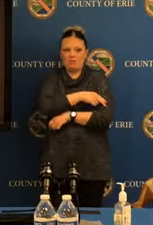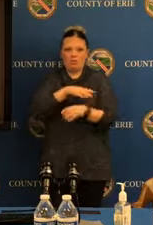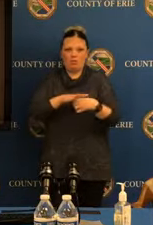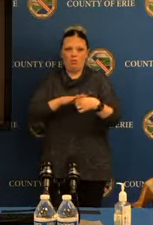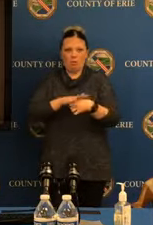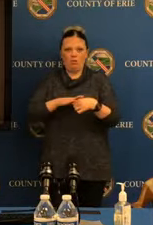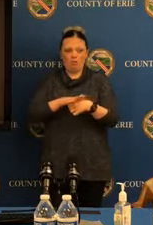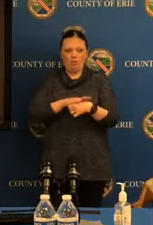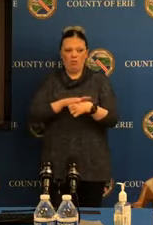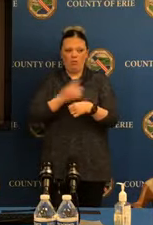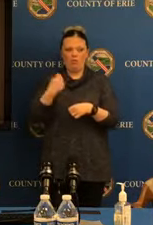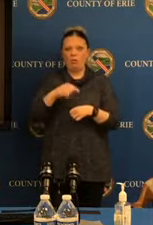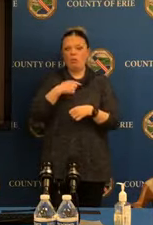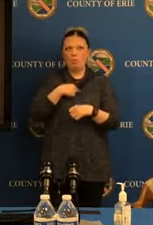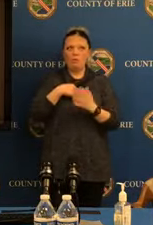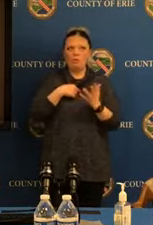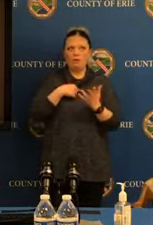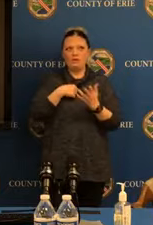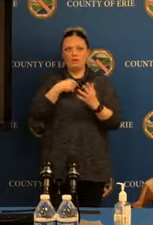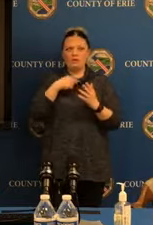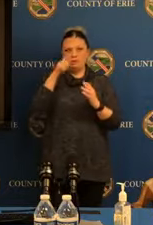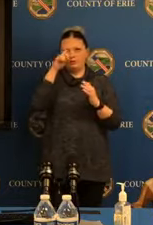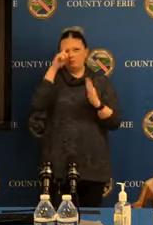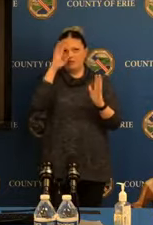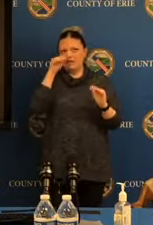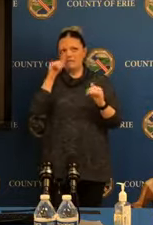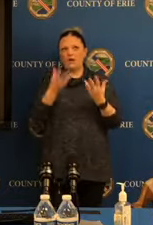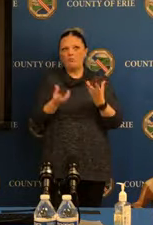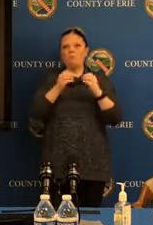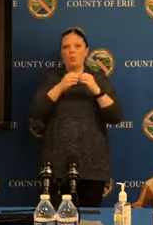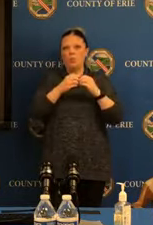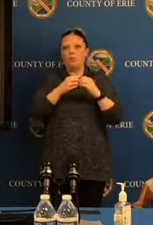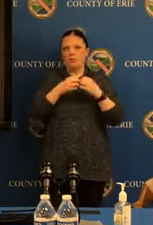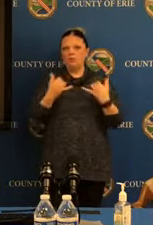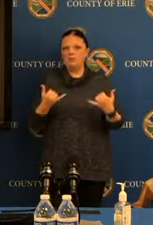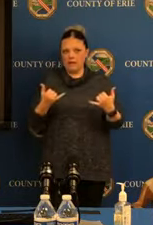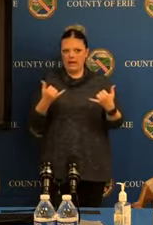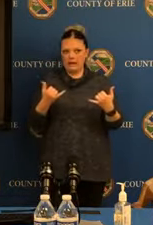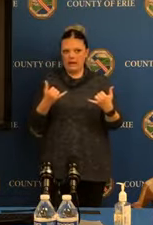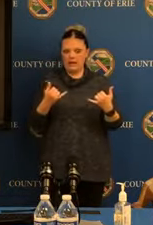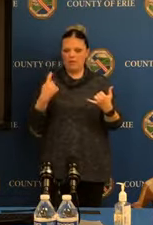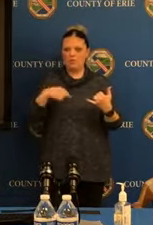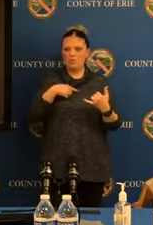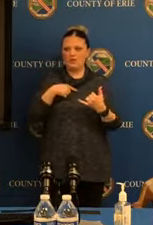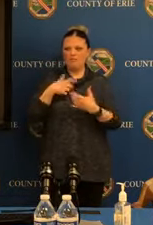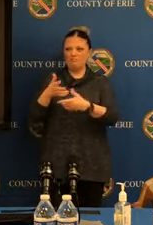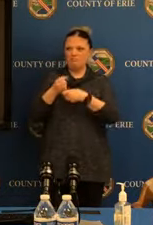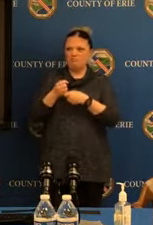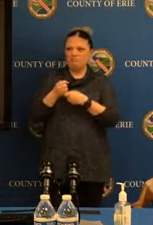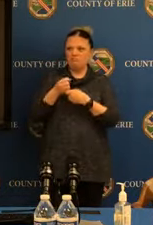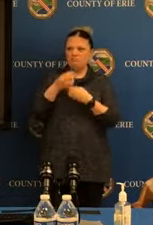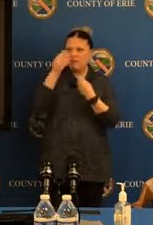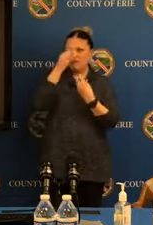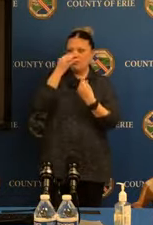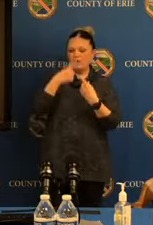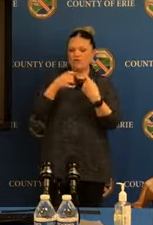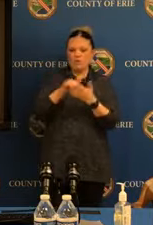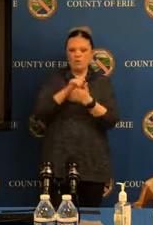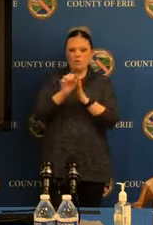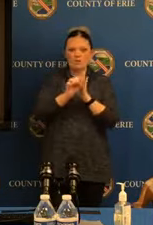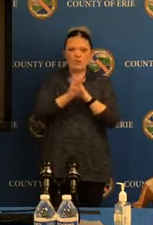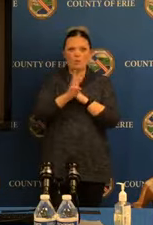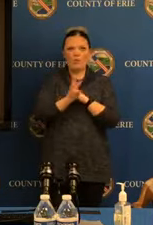hospitals. And we imagine that is a higher number today. We will be able to pull those data from a New York State website